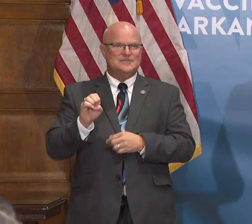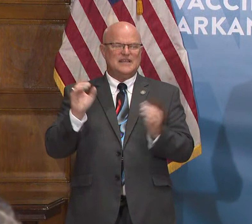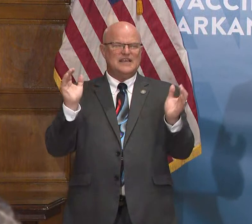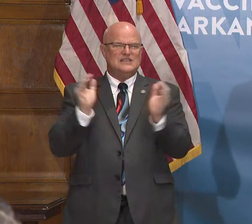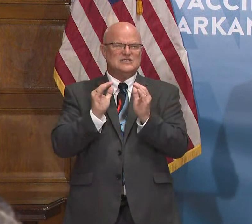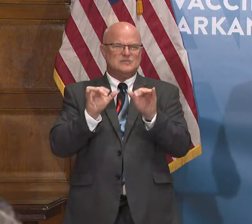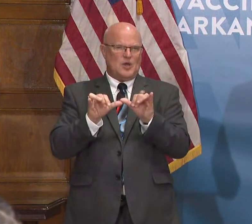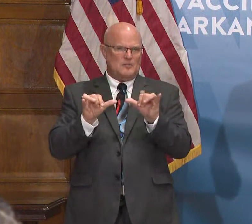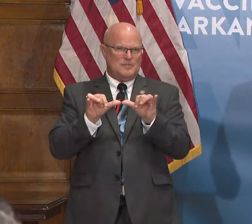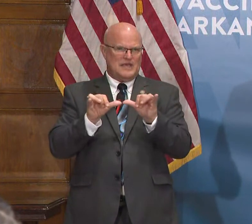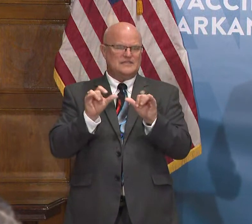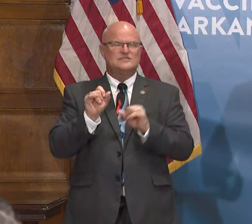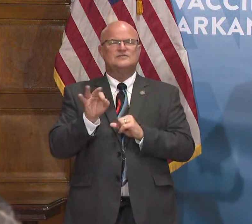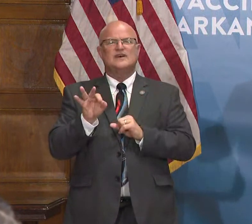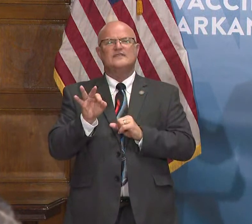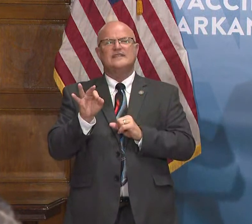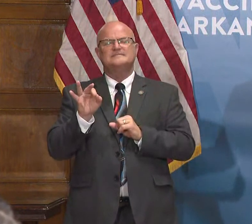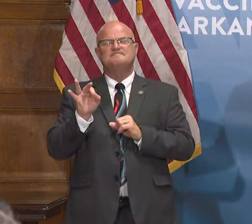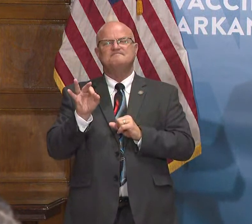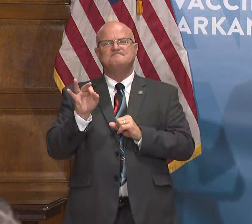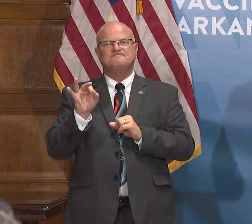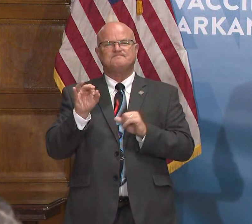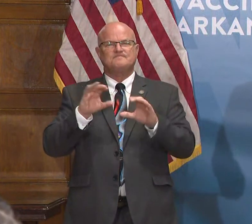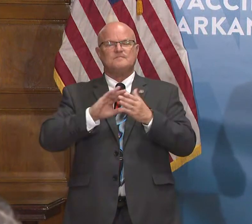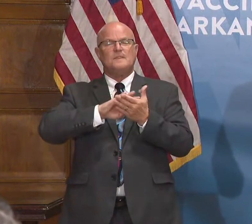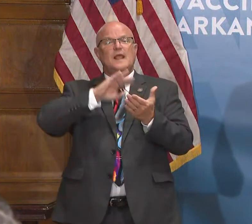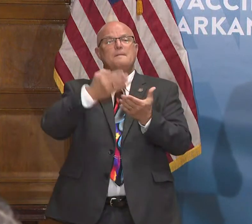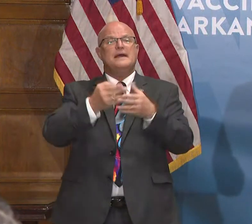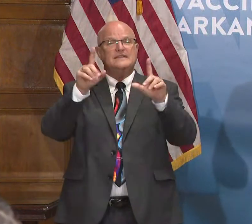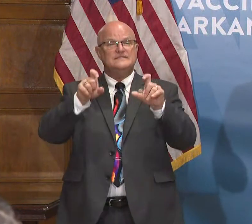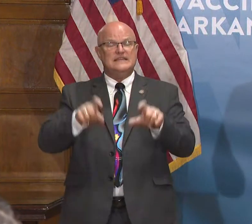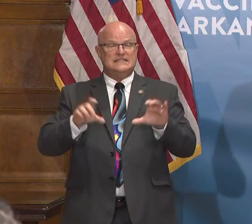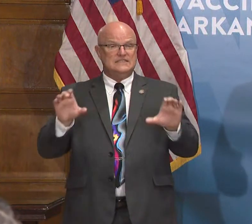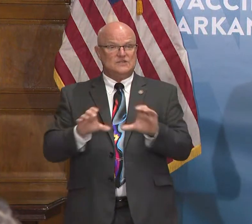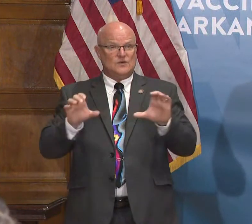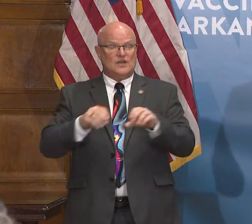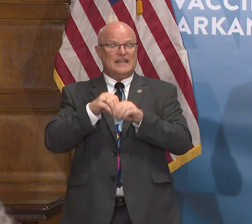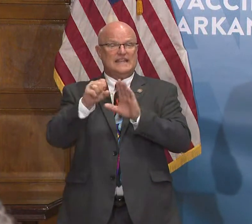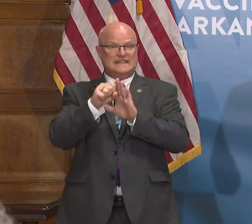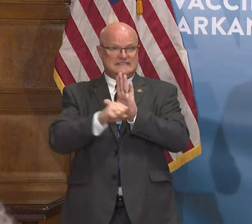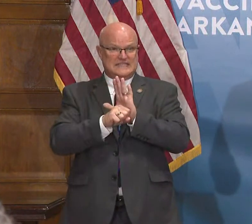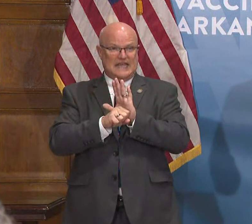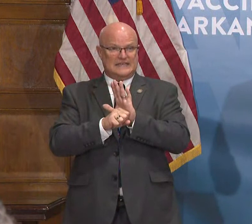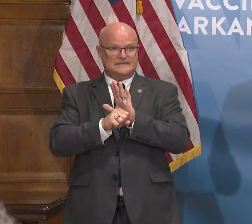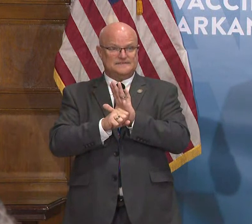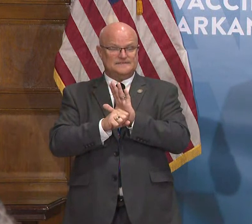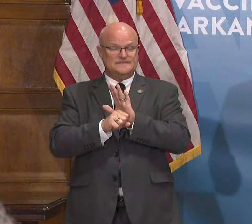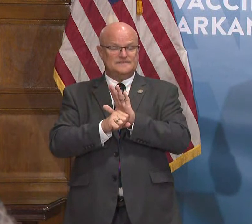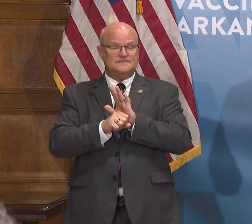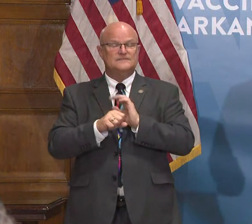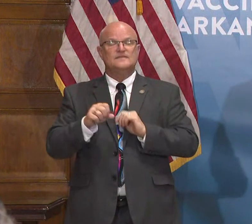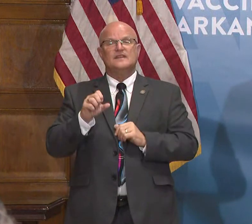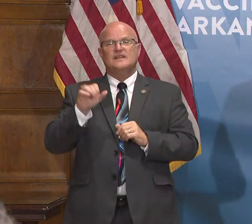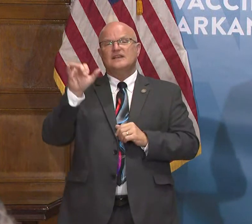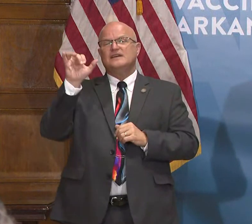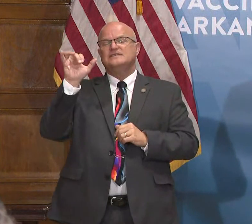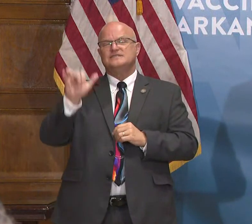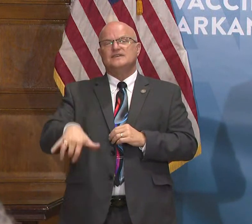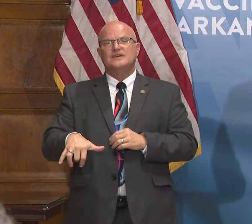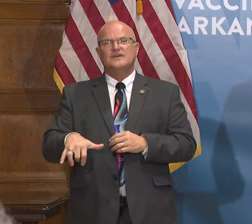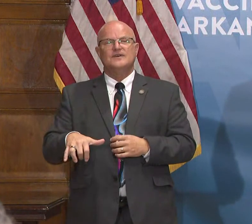small measure of the amount of testing that is going on in the state. And